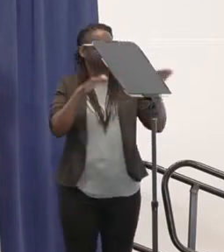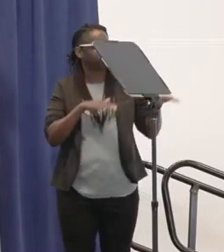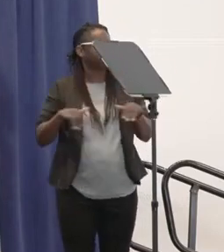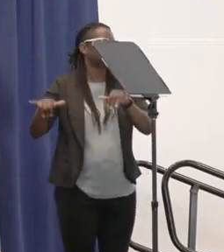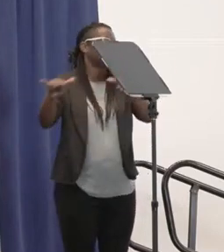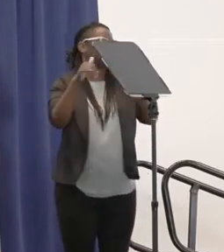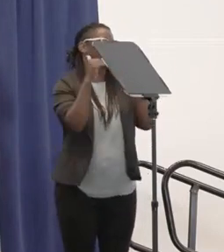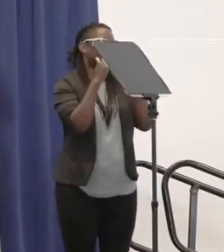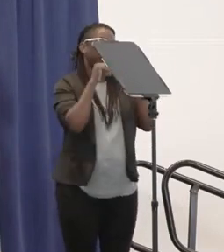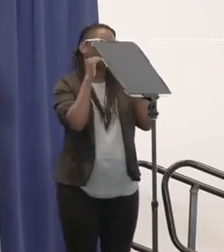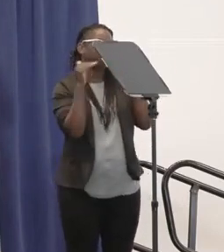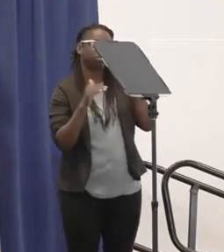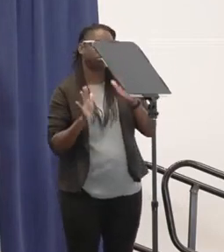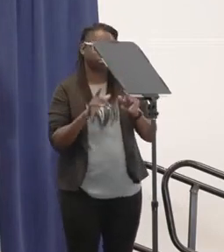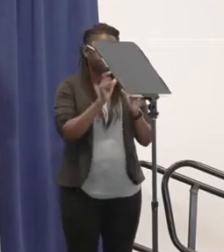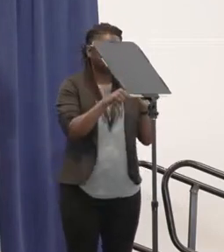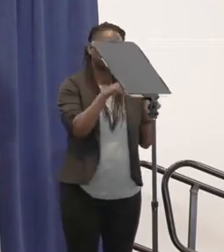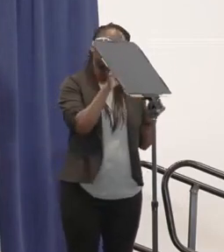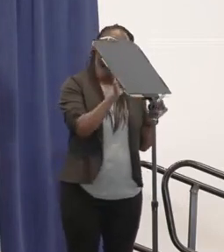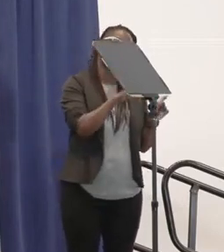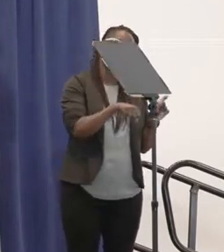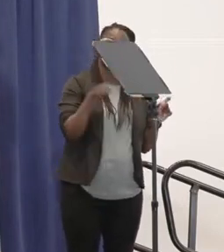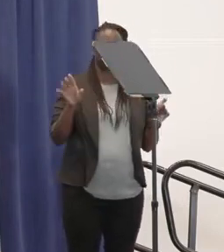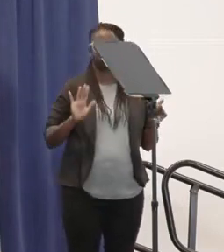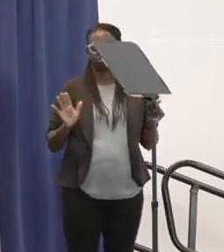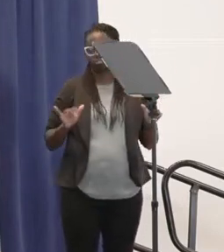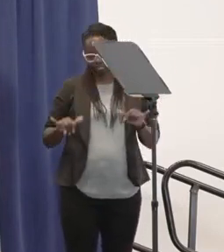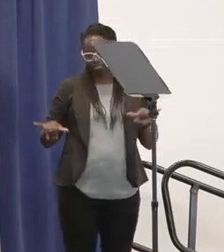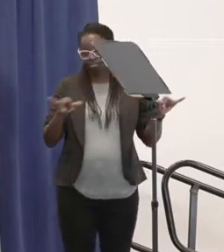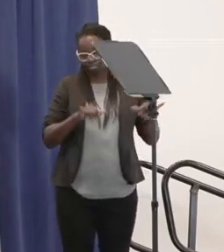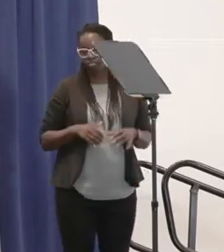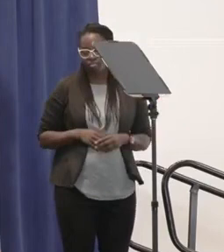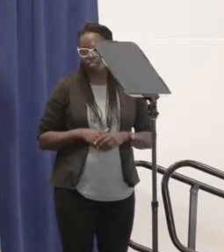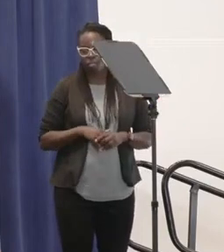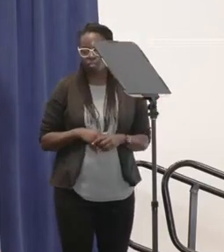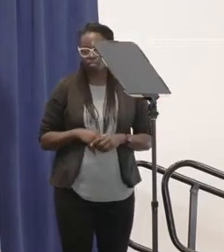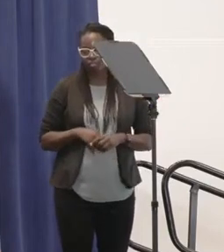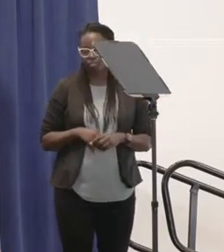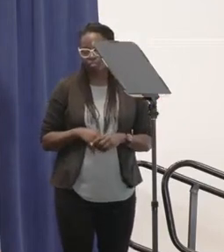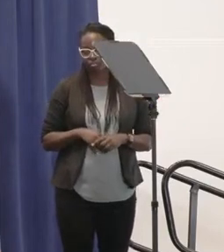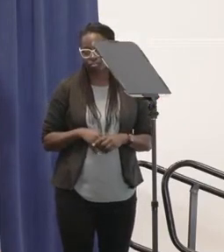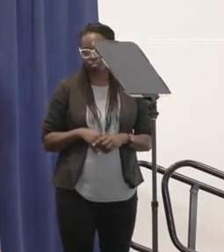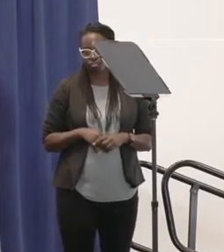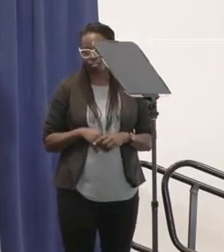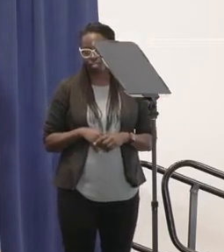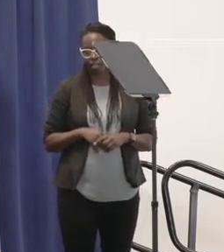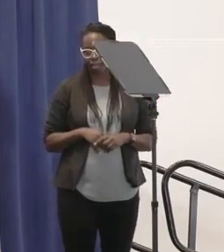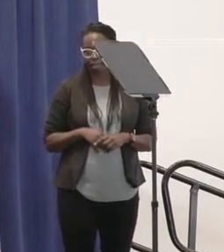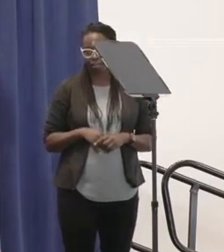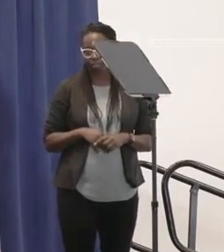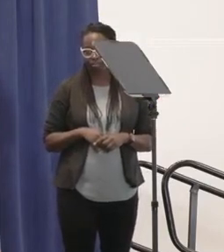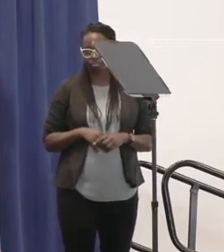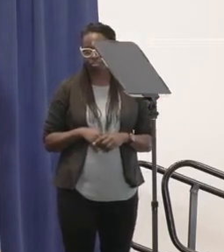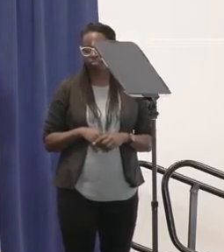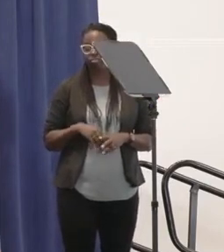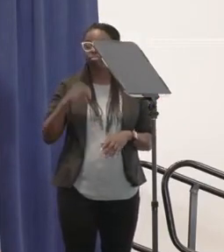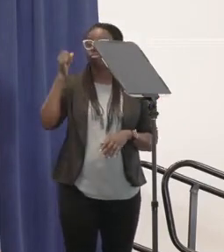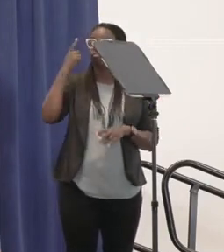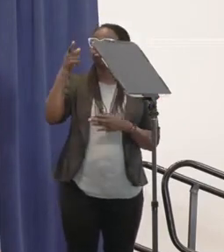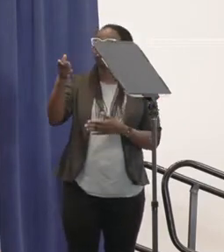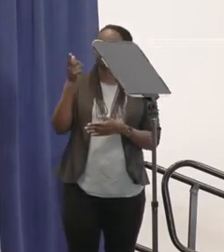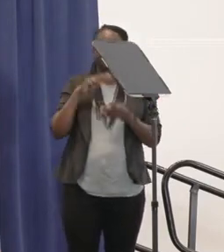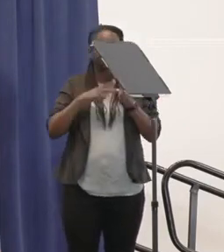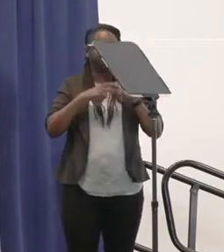campus. Because we want you to know, don't stop doing what you're doing.